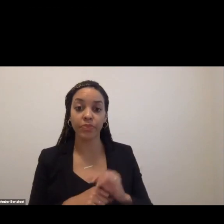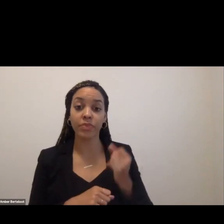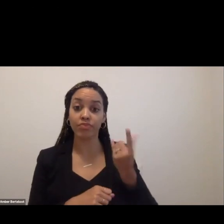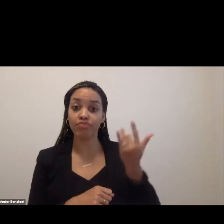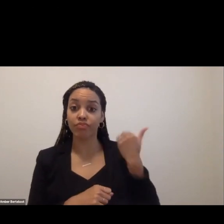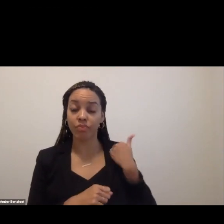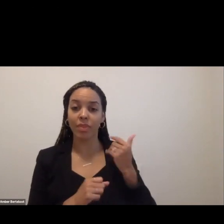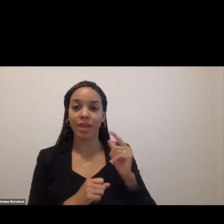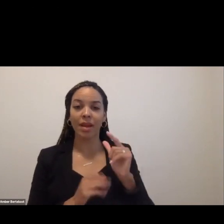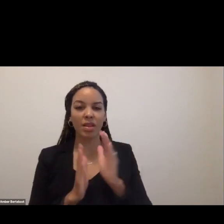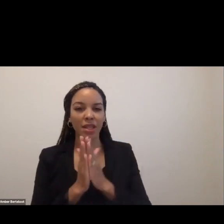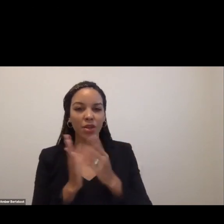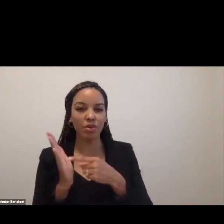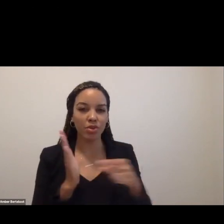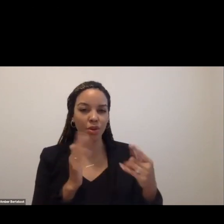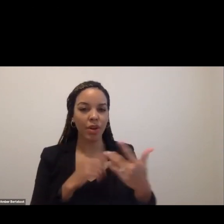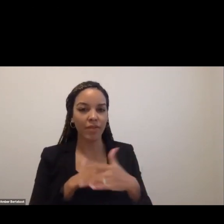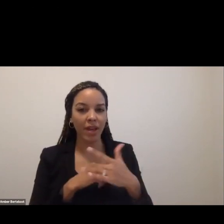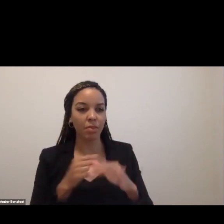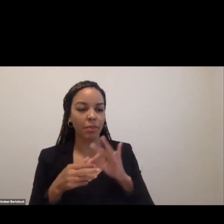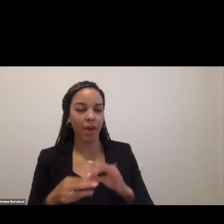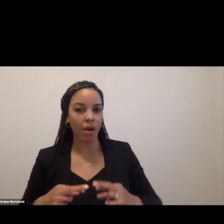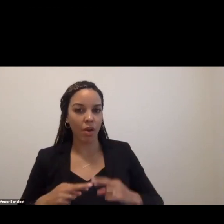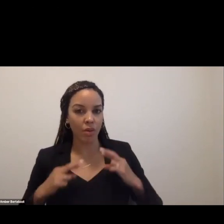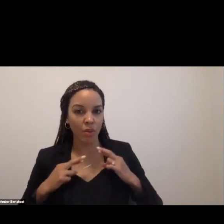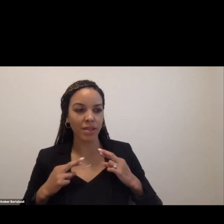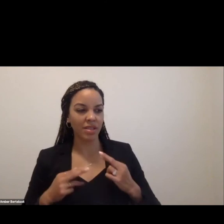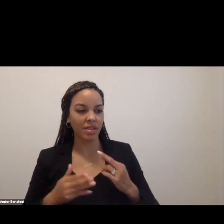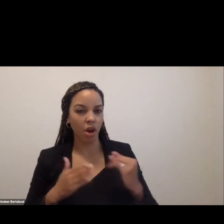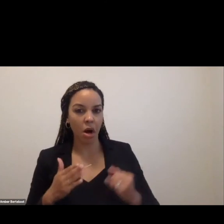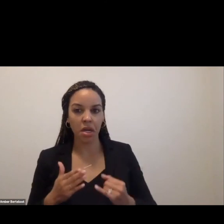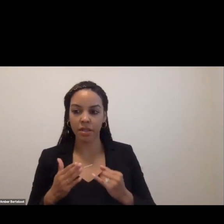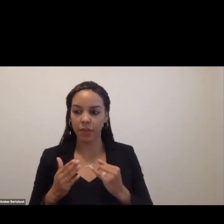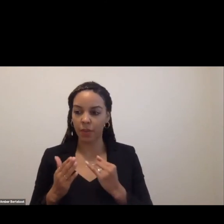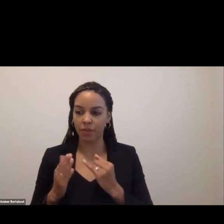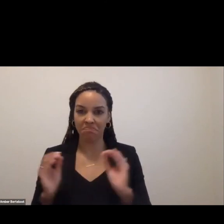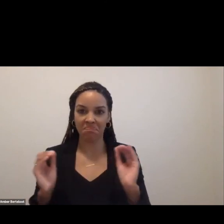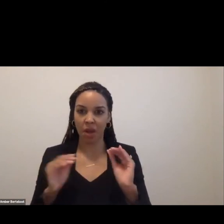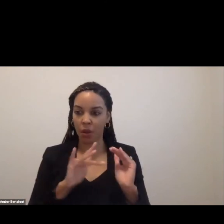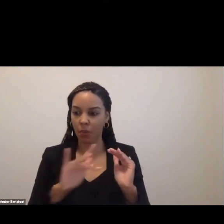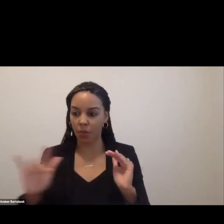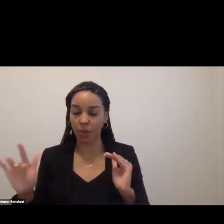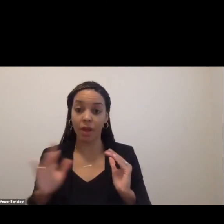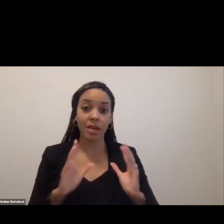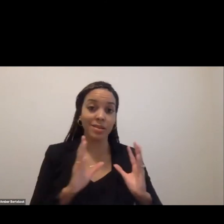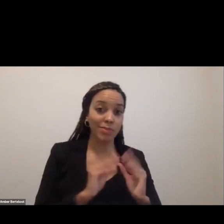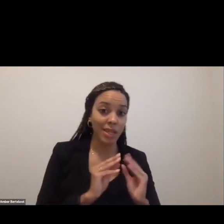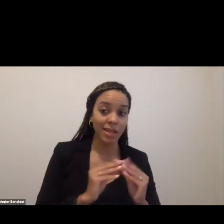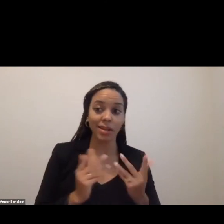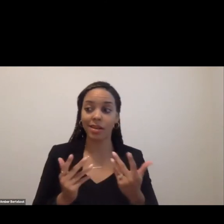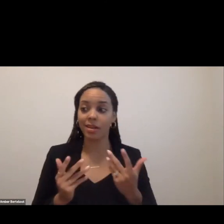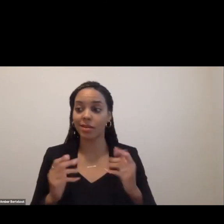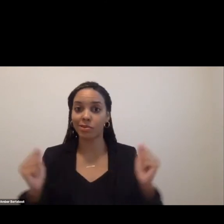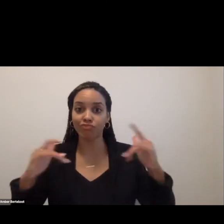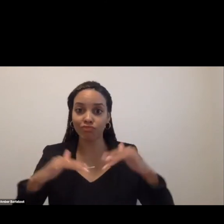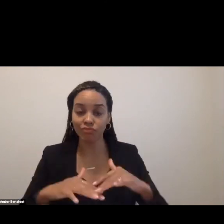on artist residencies did not exist, so the symposiums, meetings, or conferences